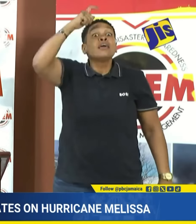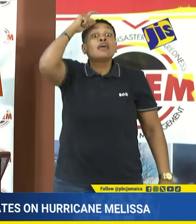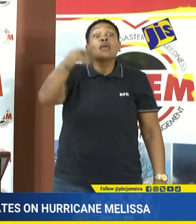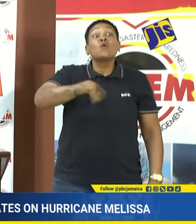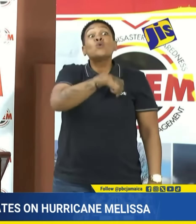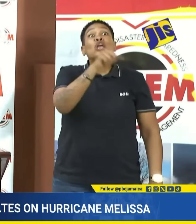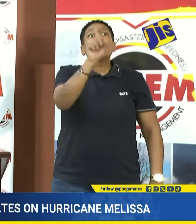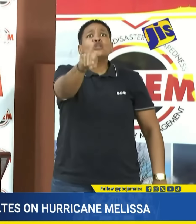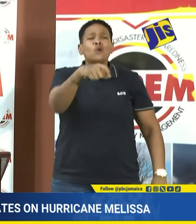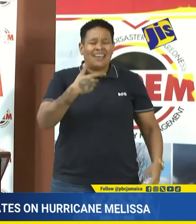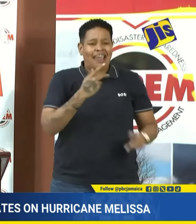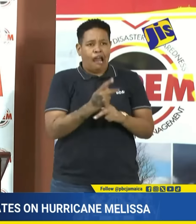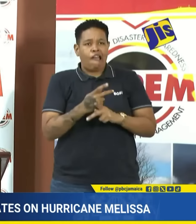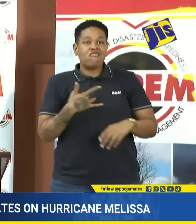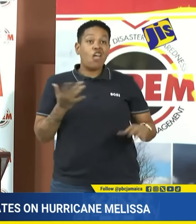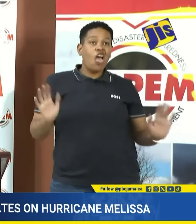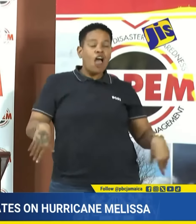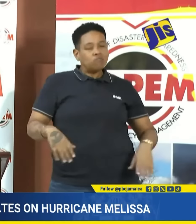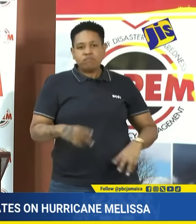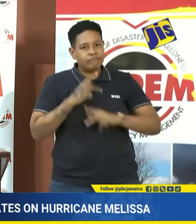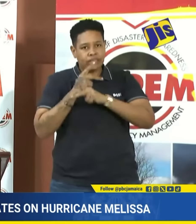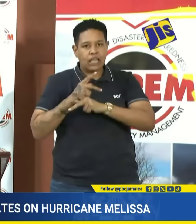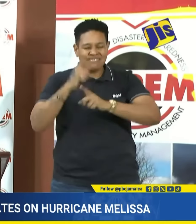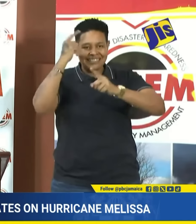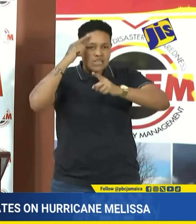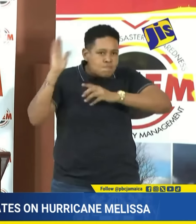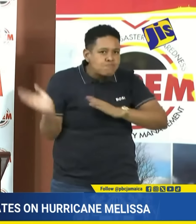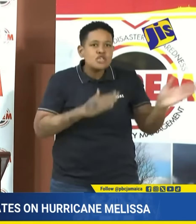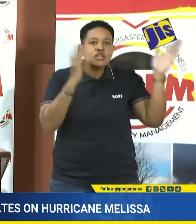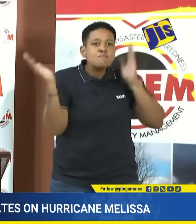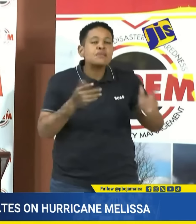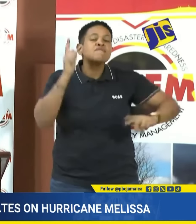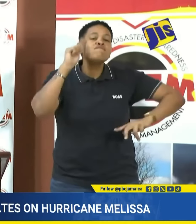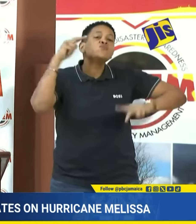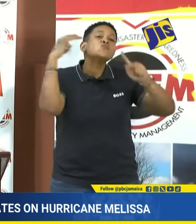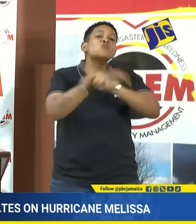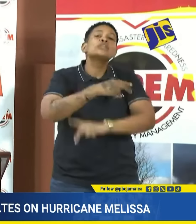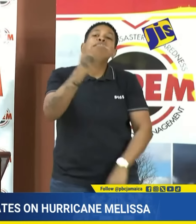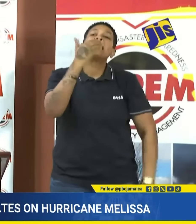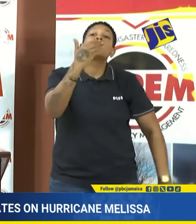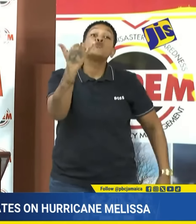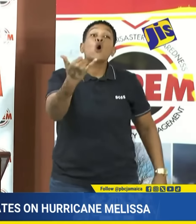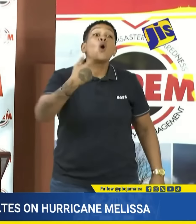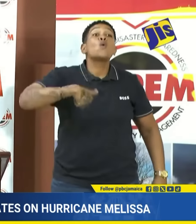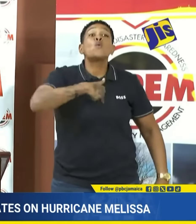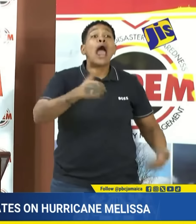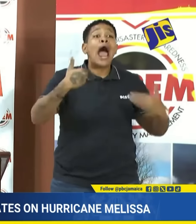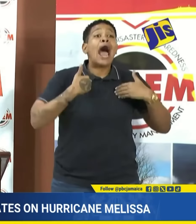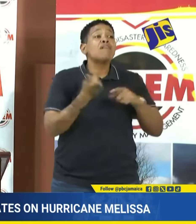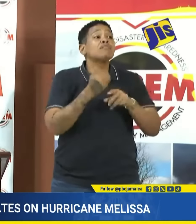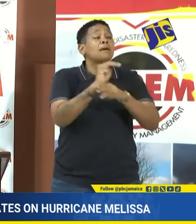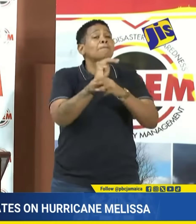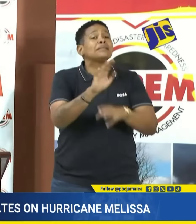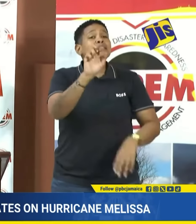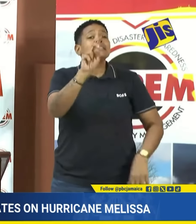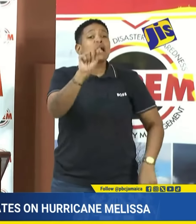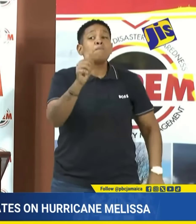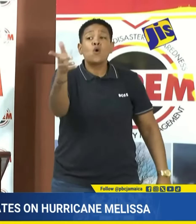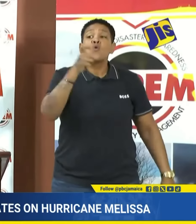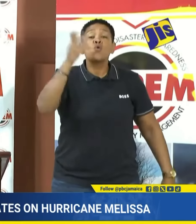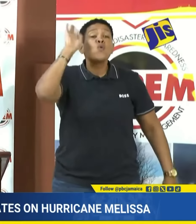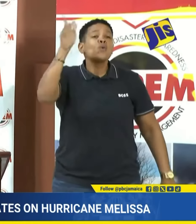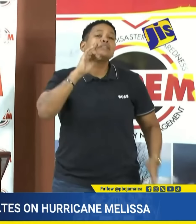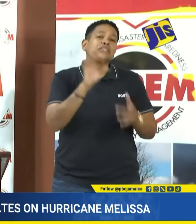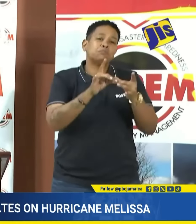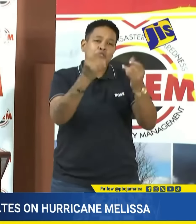be very, very careful and be prepared for the worst. All right, so now we're going to have Minister Samuda, who